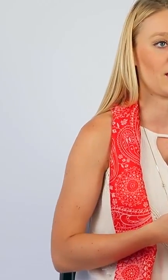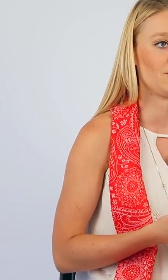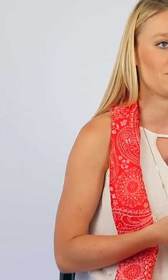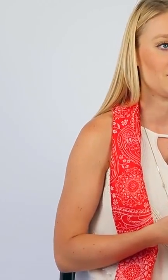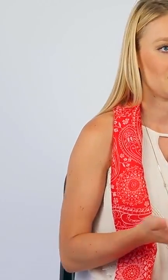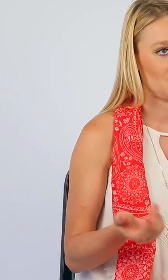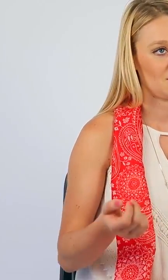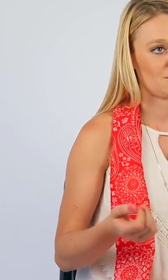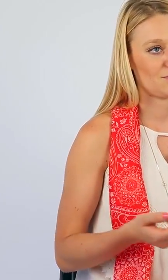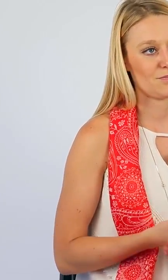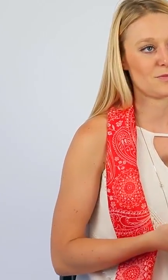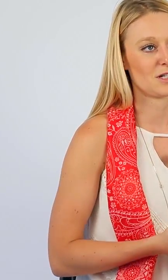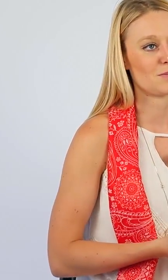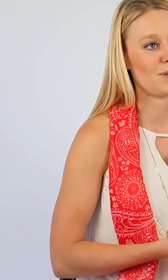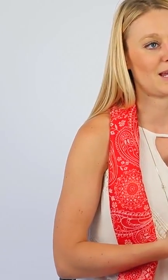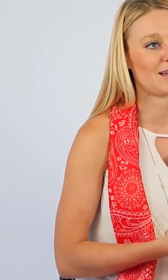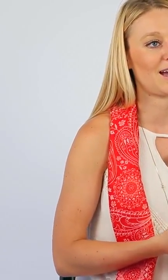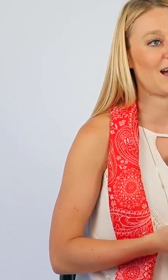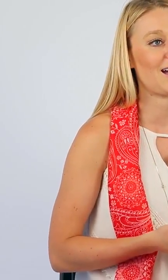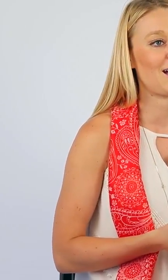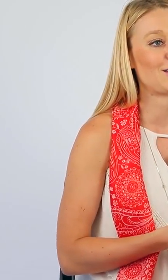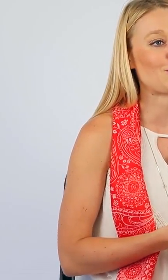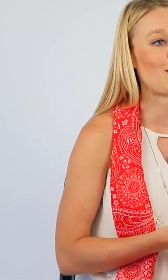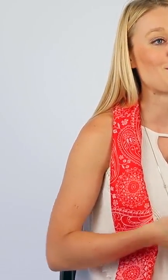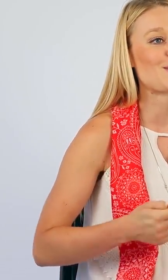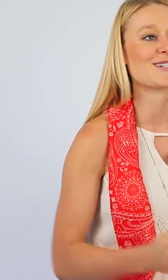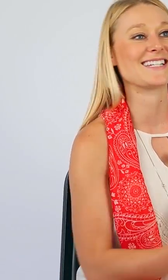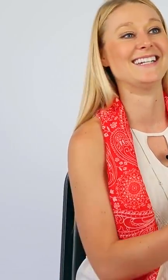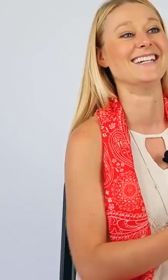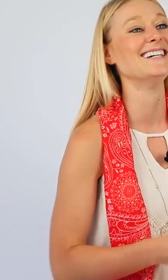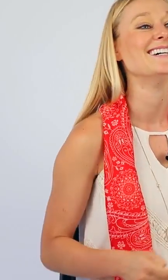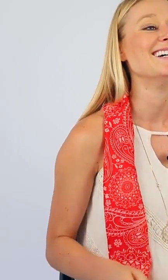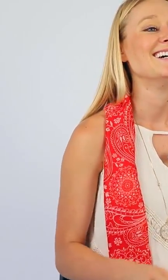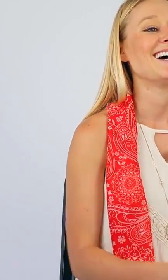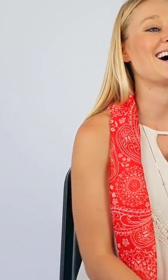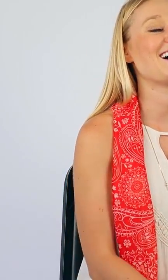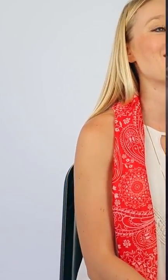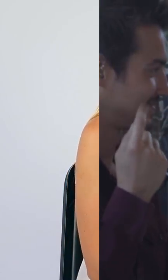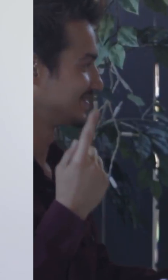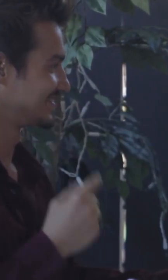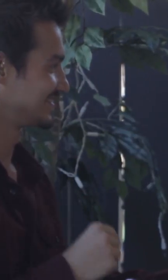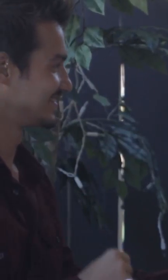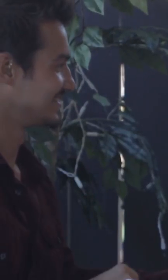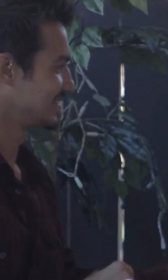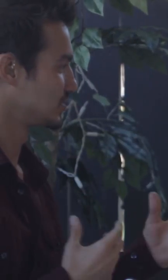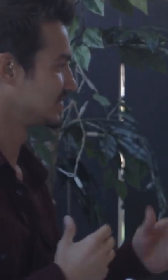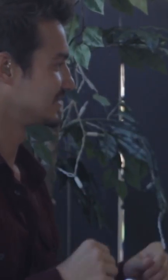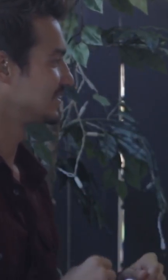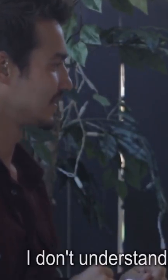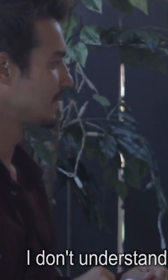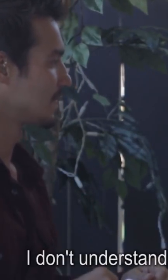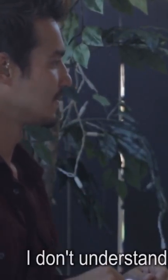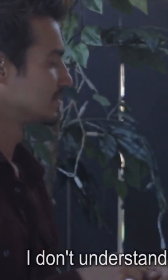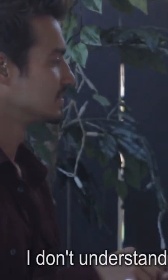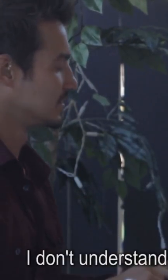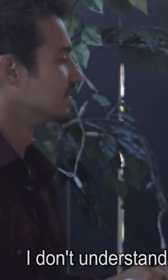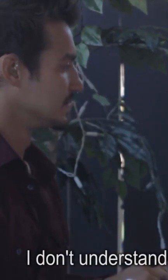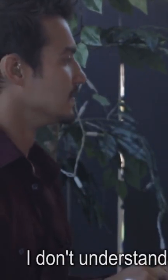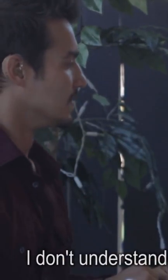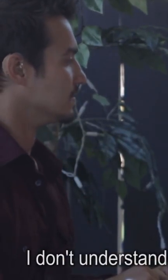of just being a great person. I'm a little frustrated. I don't understand, like, I'm trying to